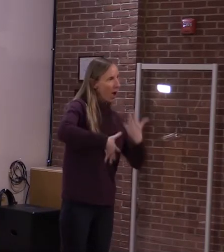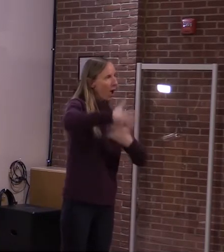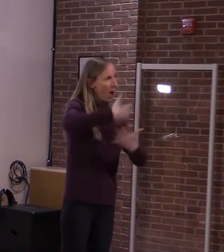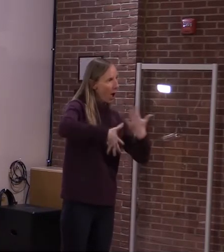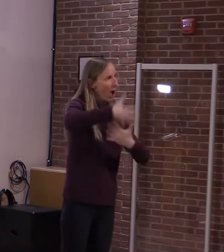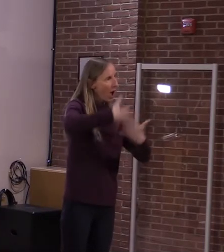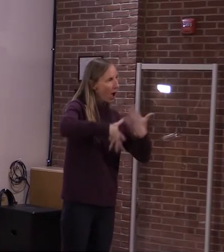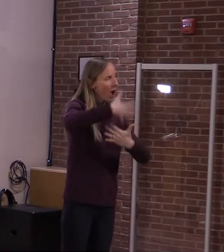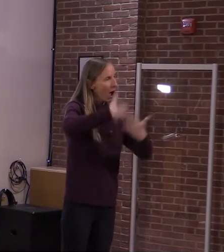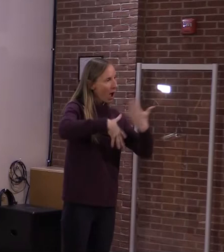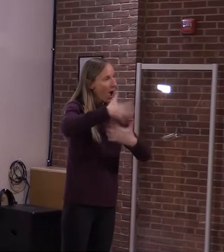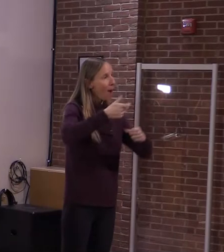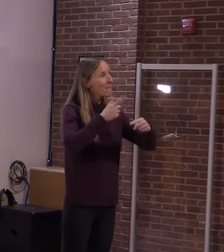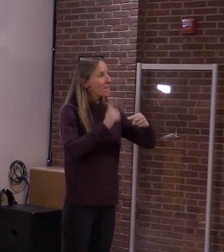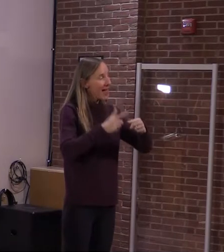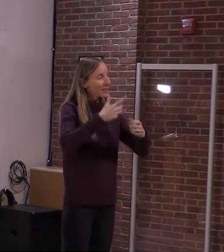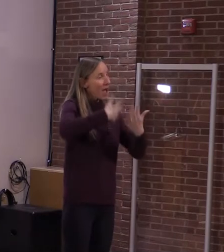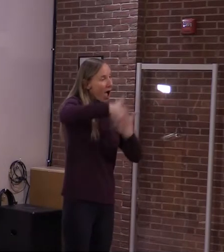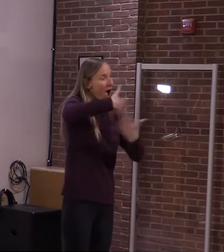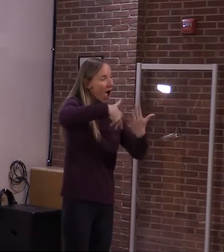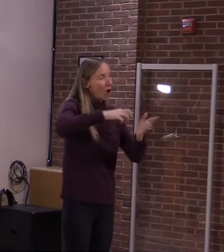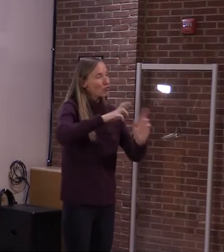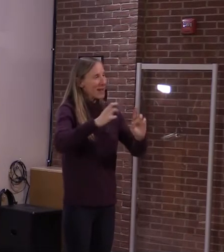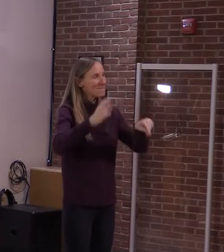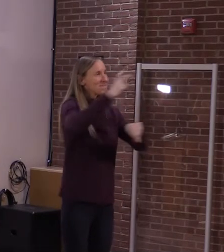students transition through this summer.